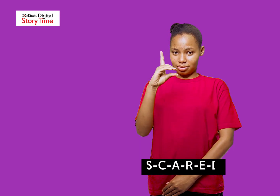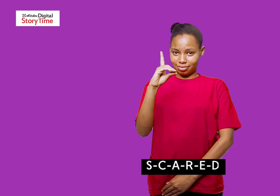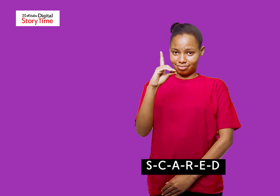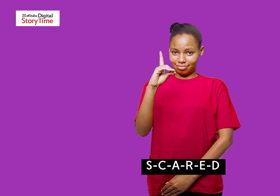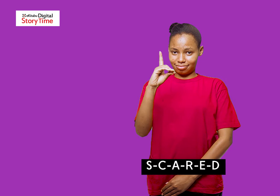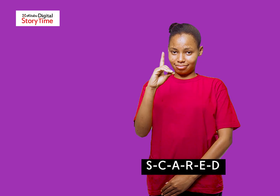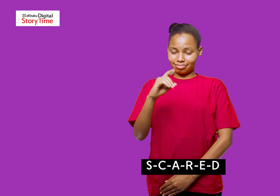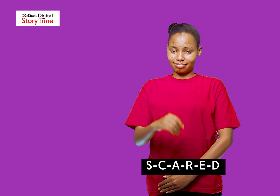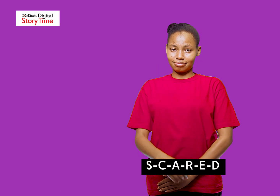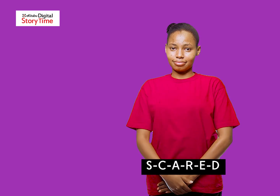Scared.